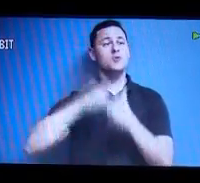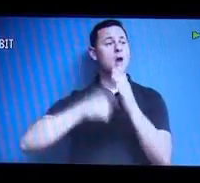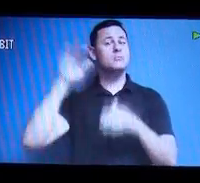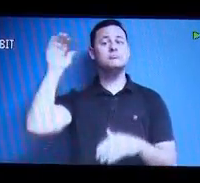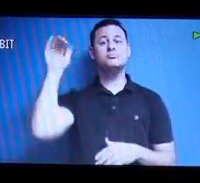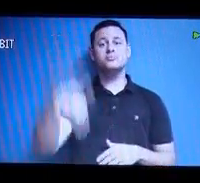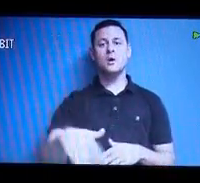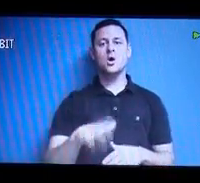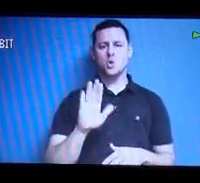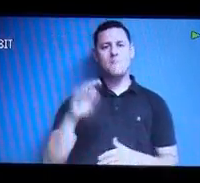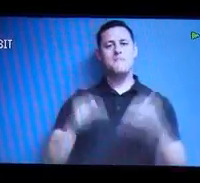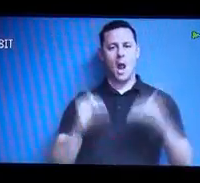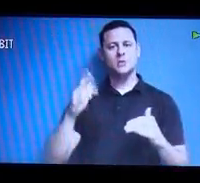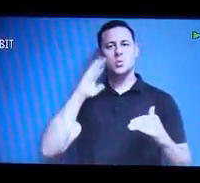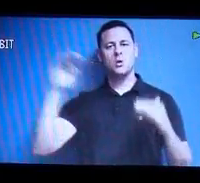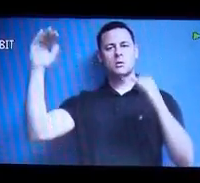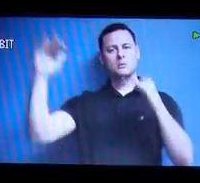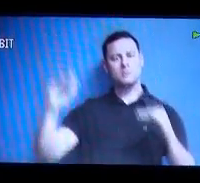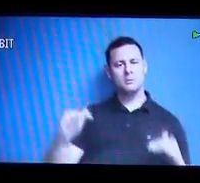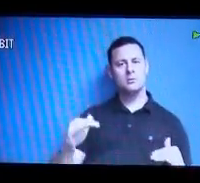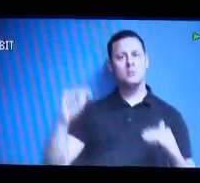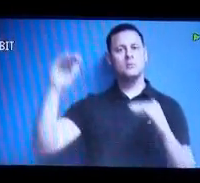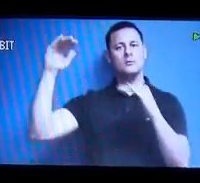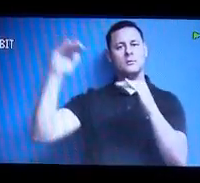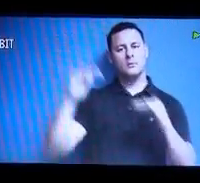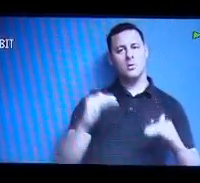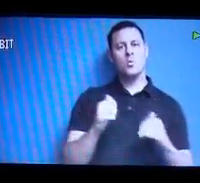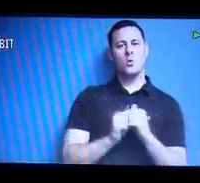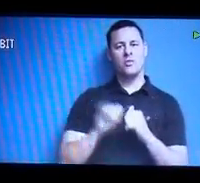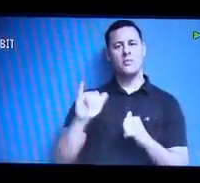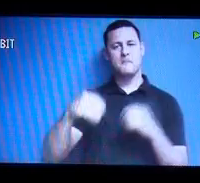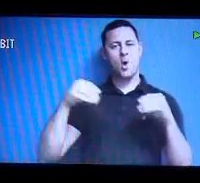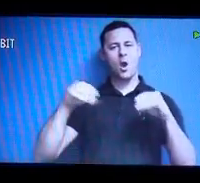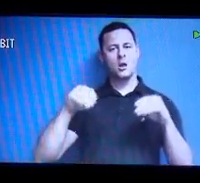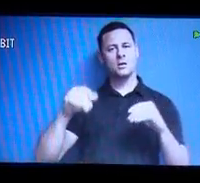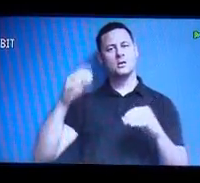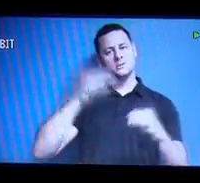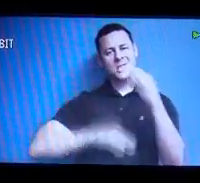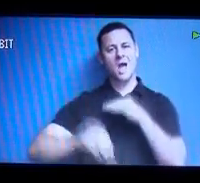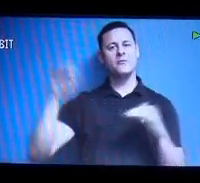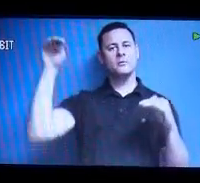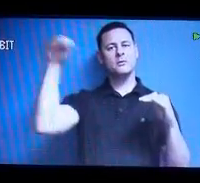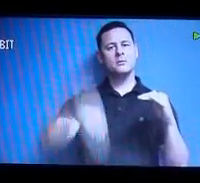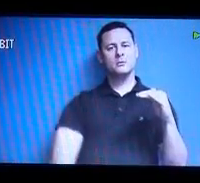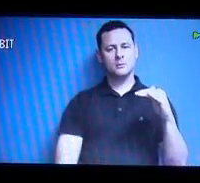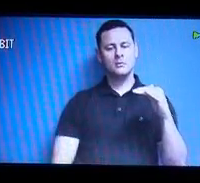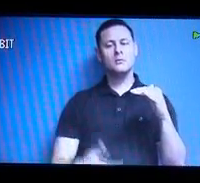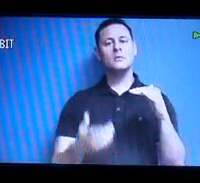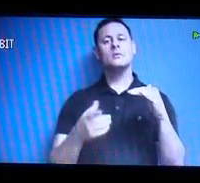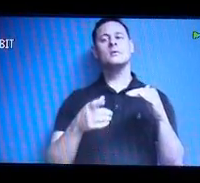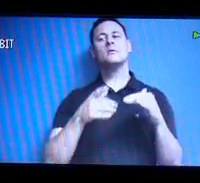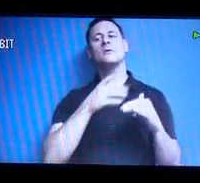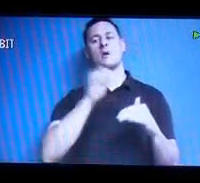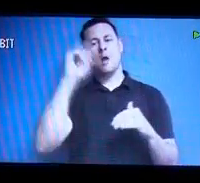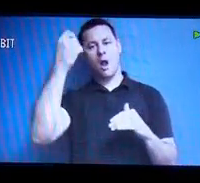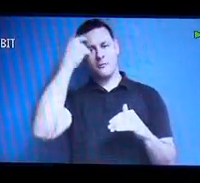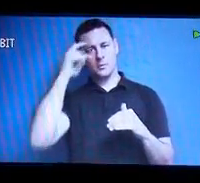finally, this is my last idea. The government ought to subsidize financial advice, like